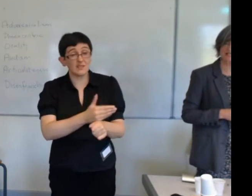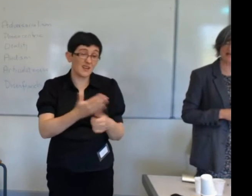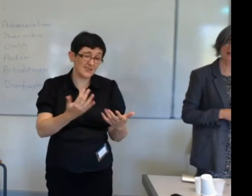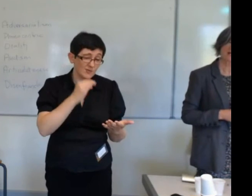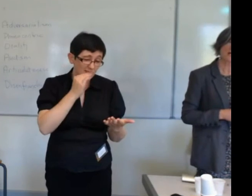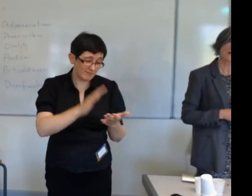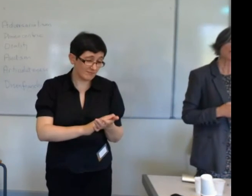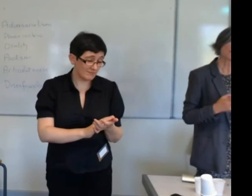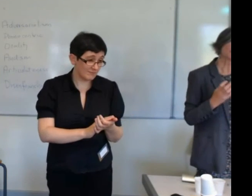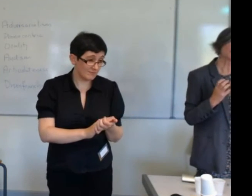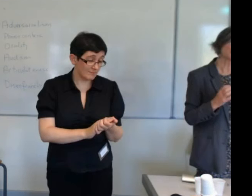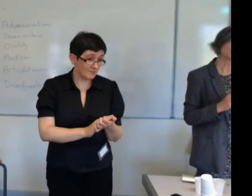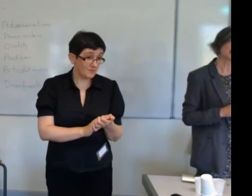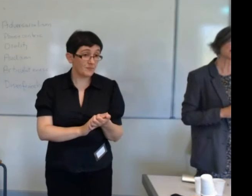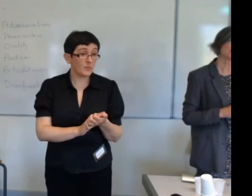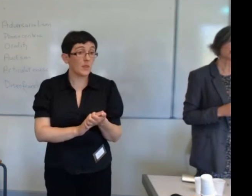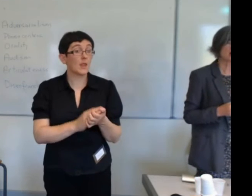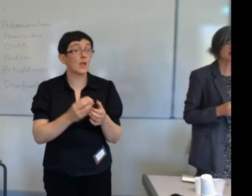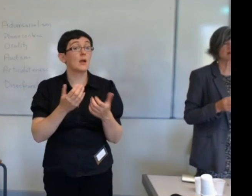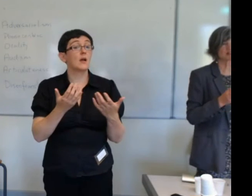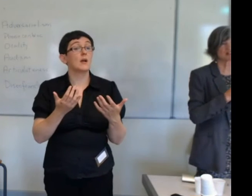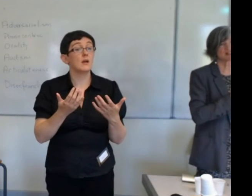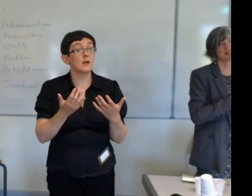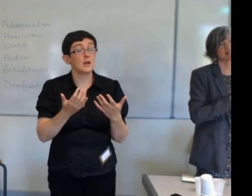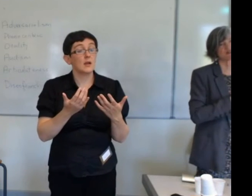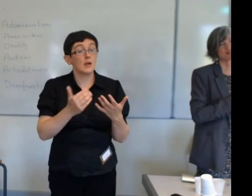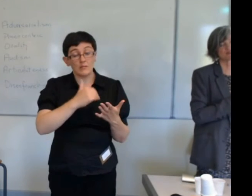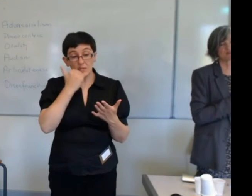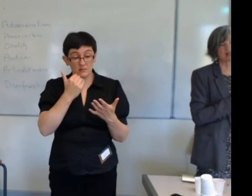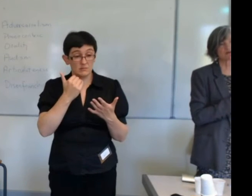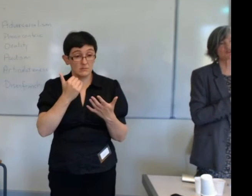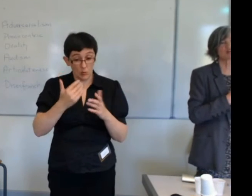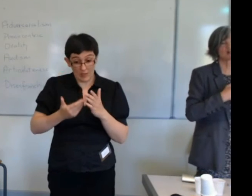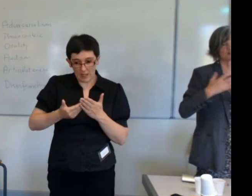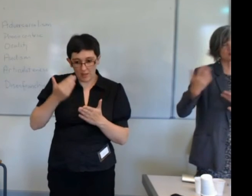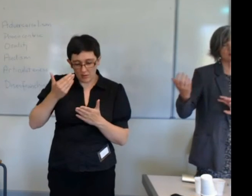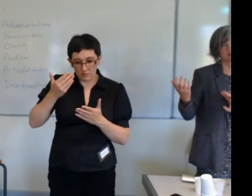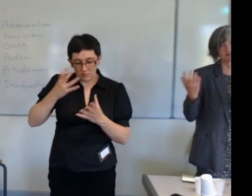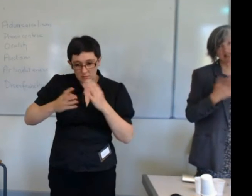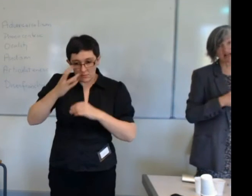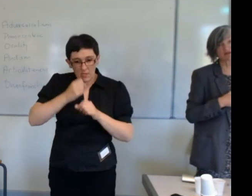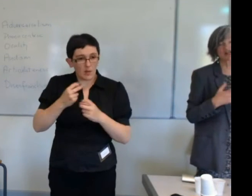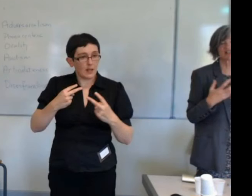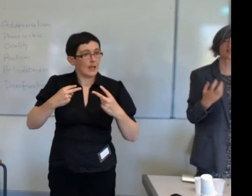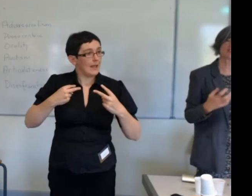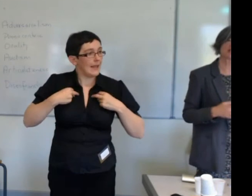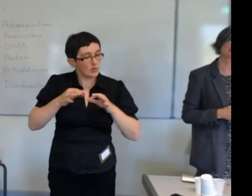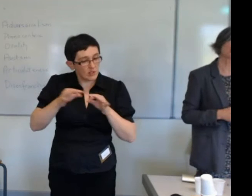say. But the other thing is, because of our learning in terms of language and the language line and other things,